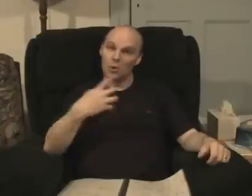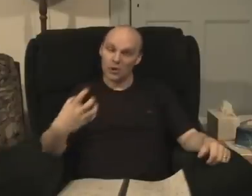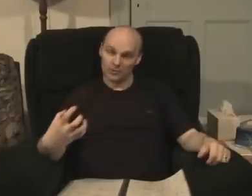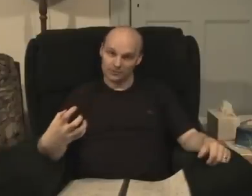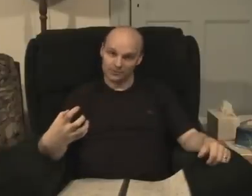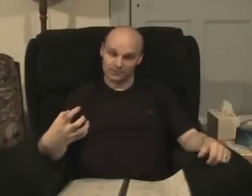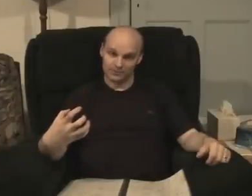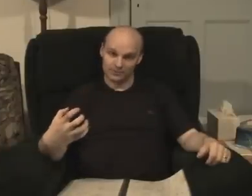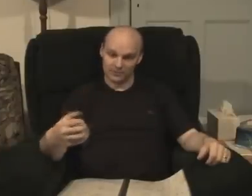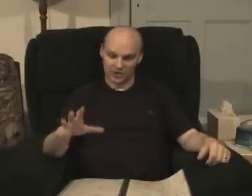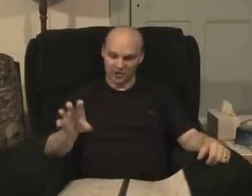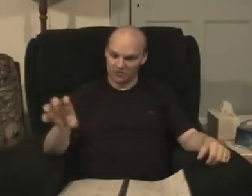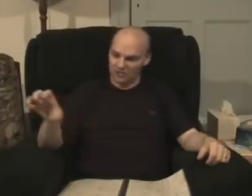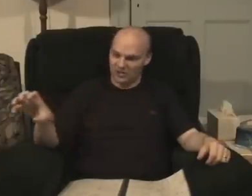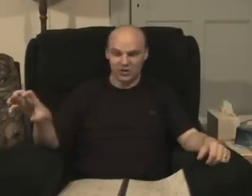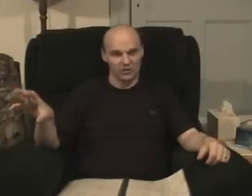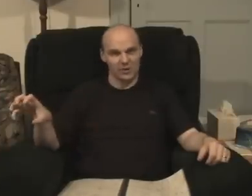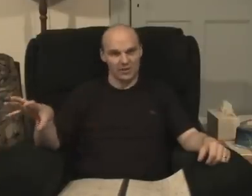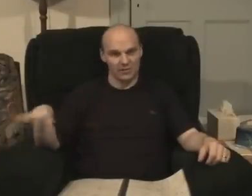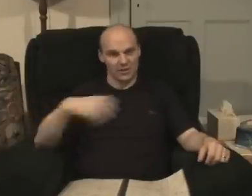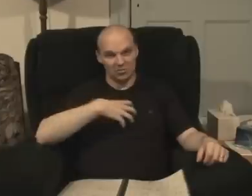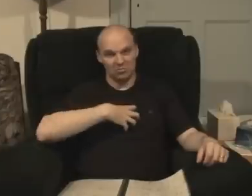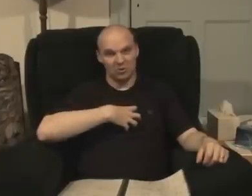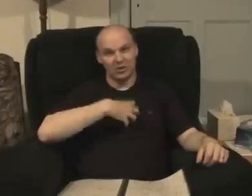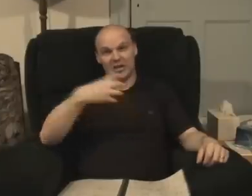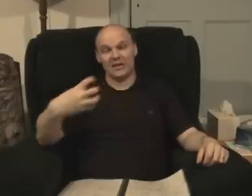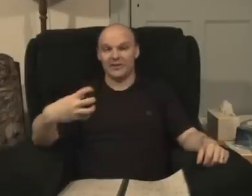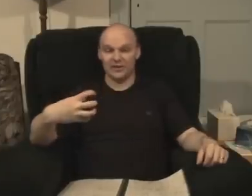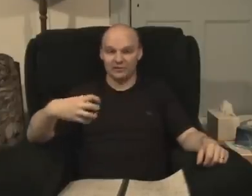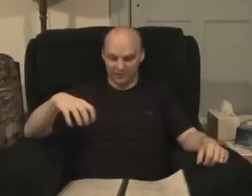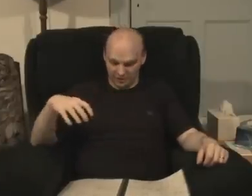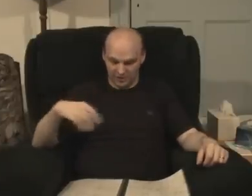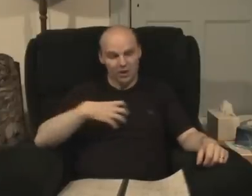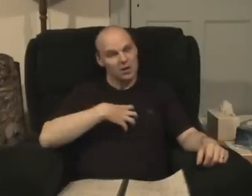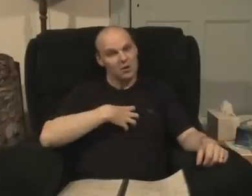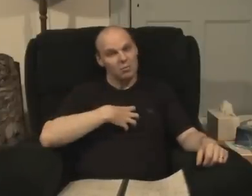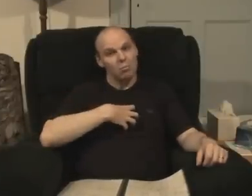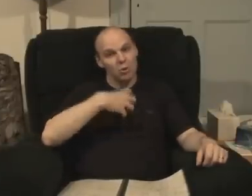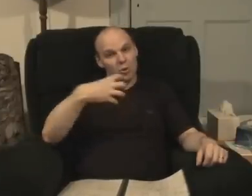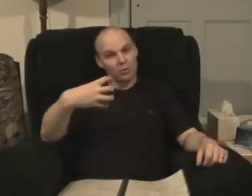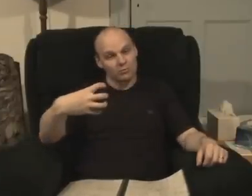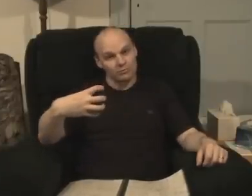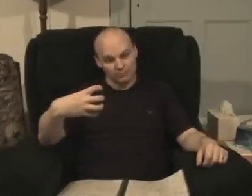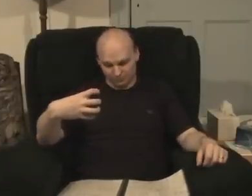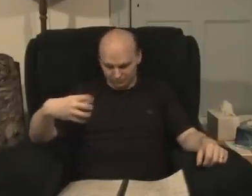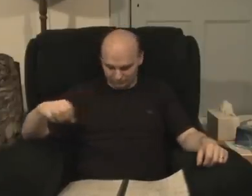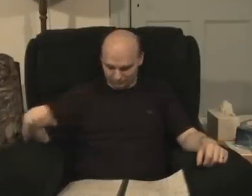More. So as though you're grabbing something and pulling it out of yourself. More.